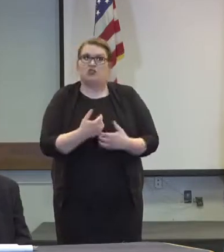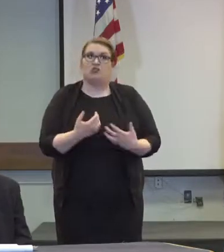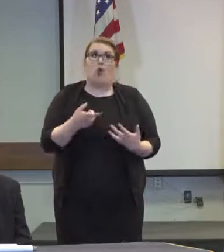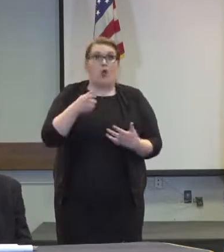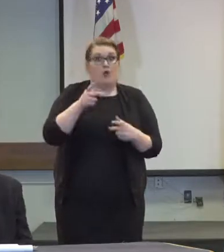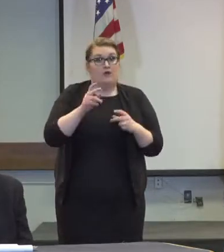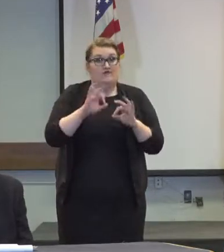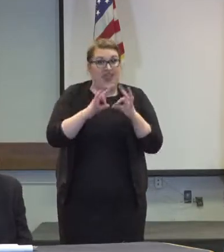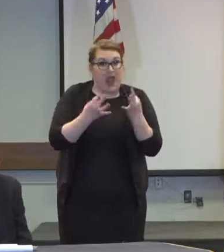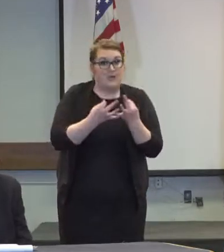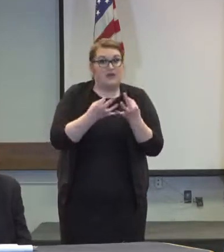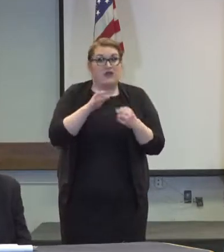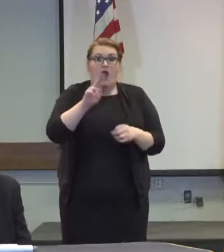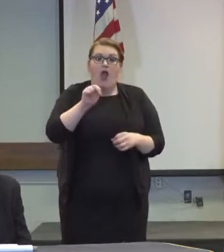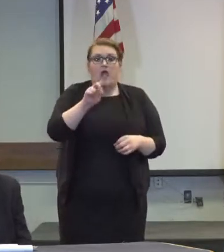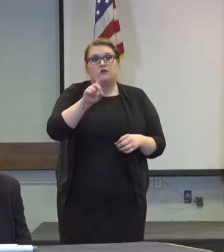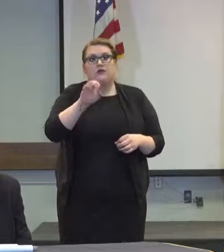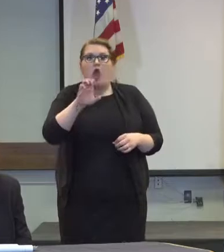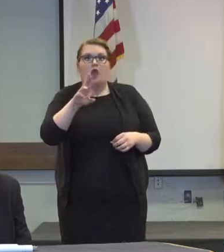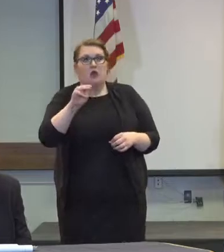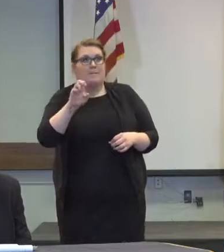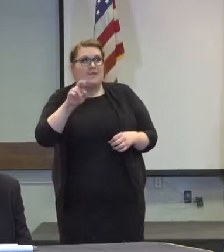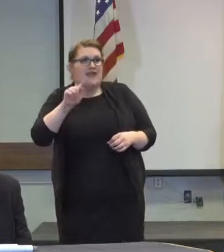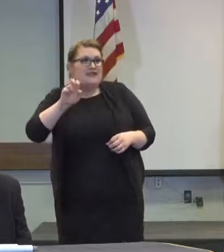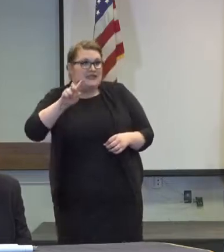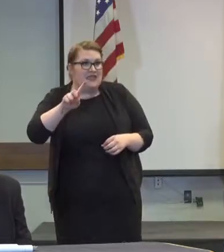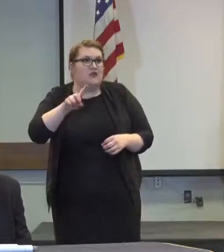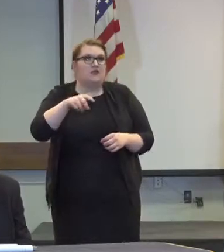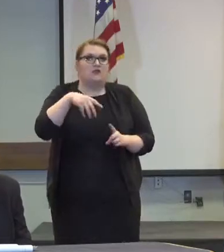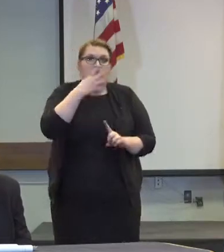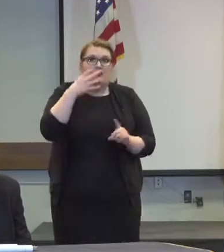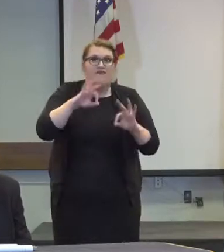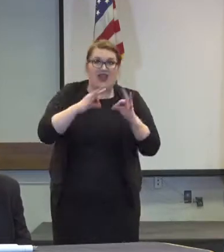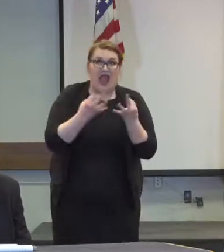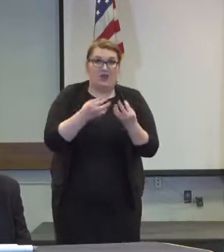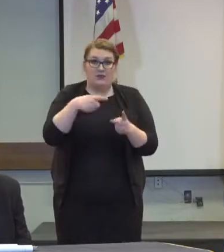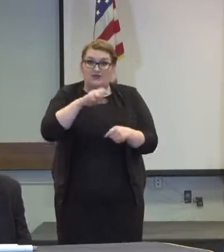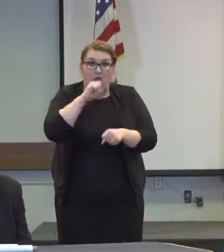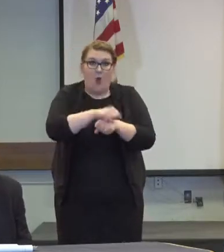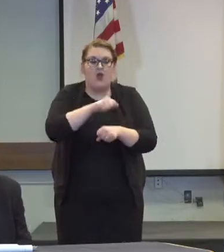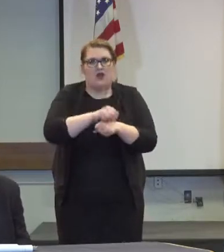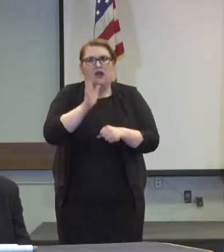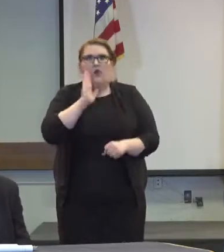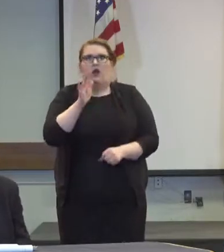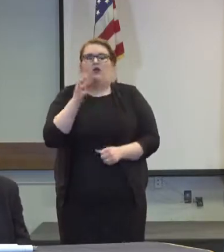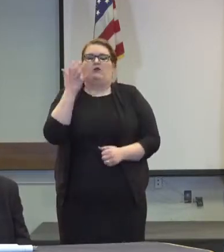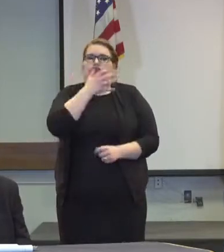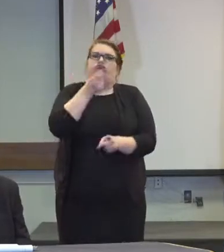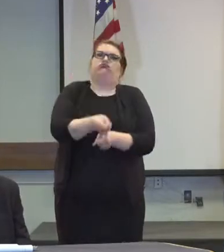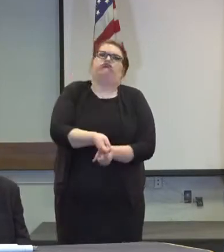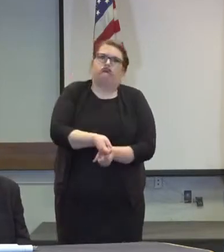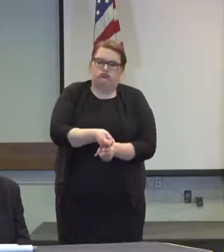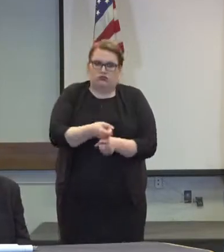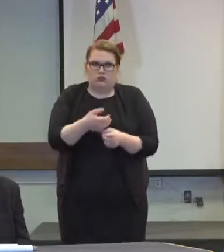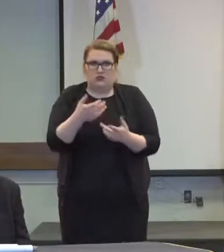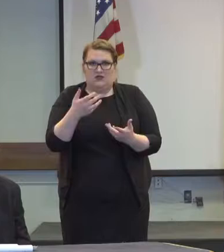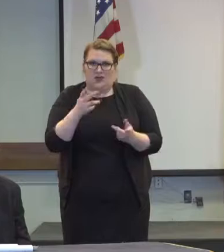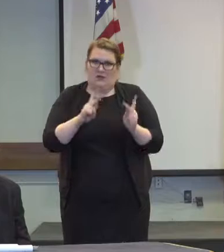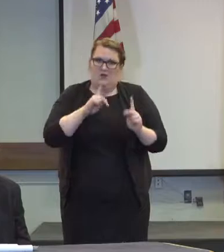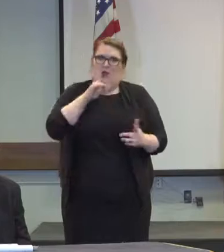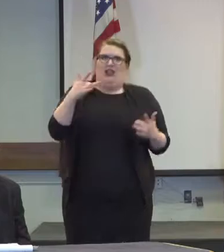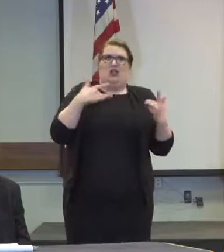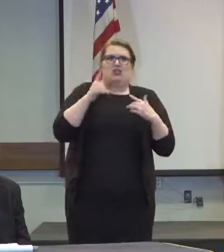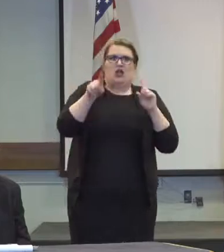with adults who are not working are going to take an enormous hit, and people are very concerned about the state